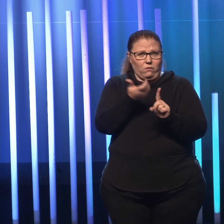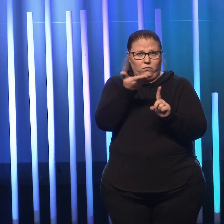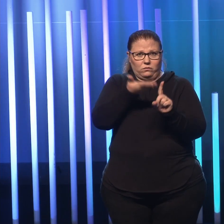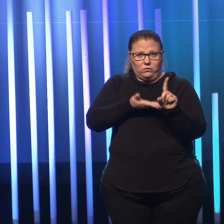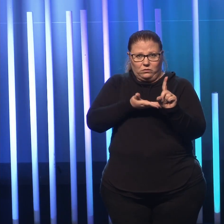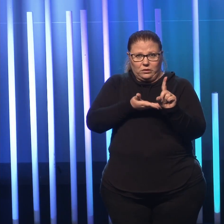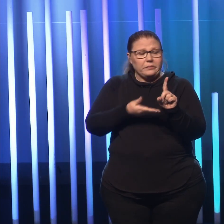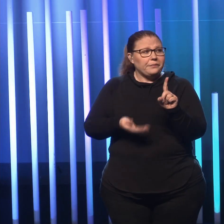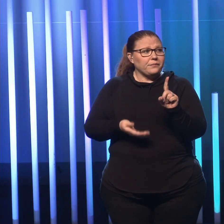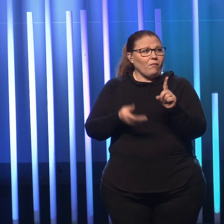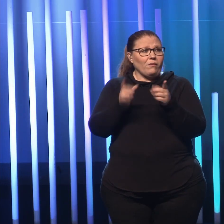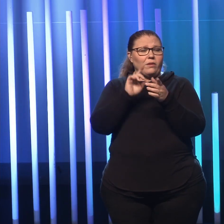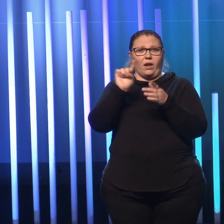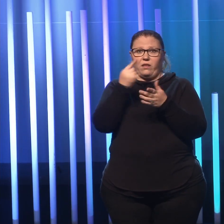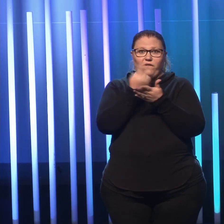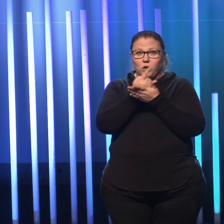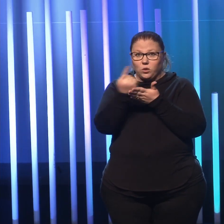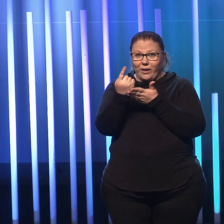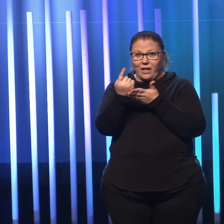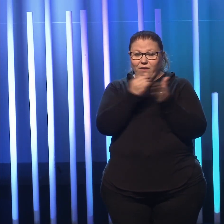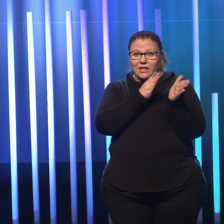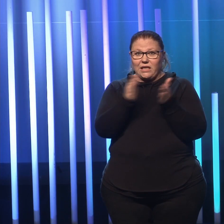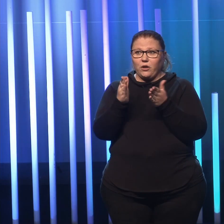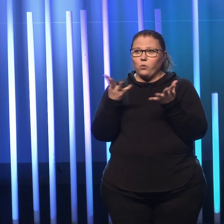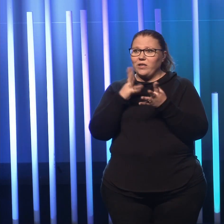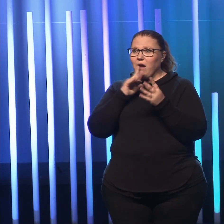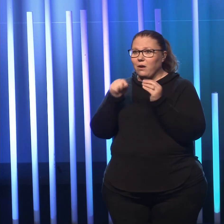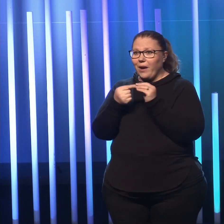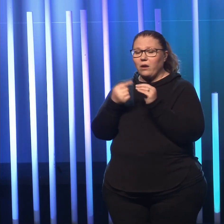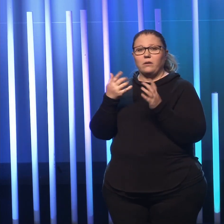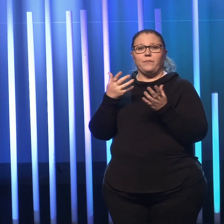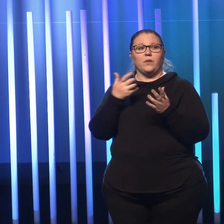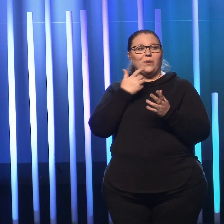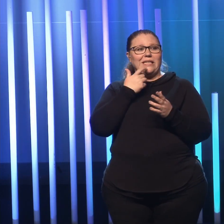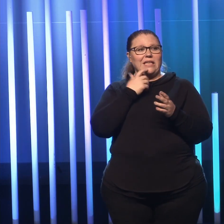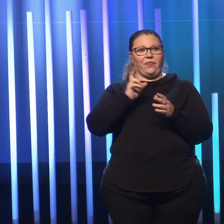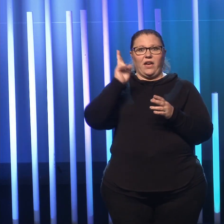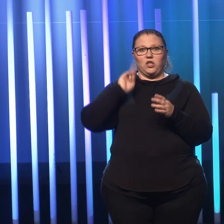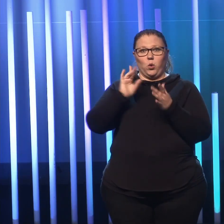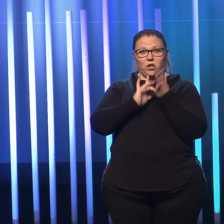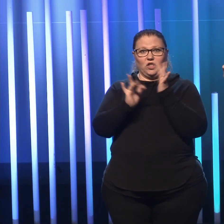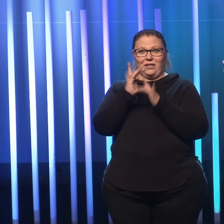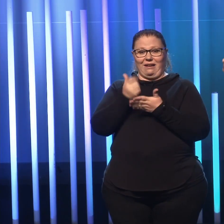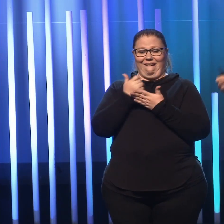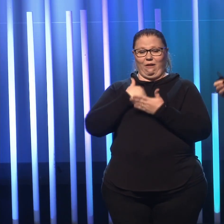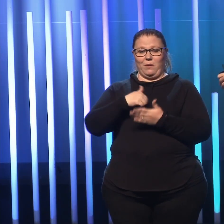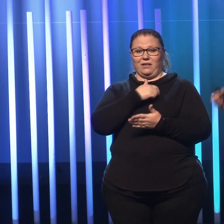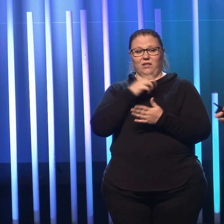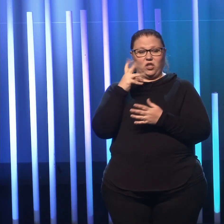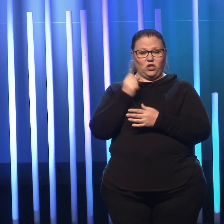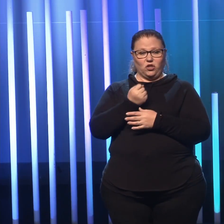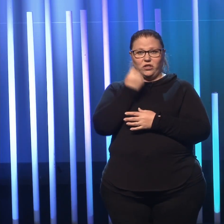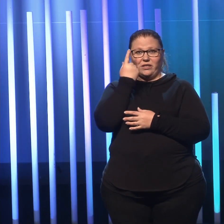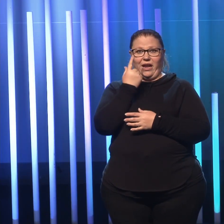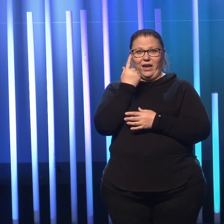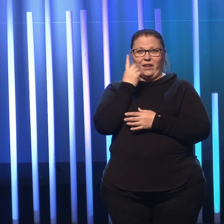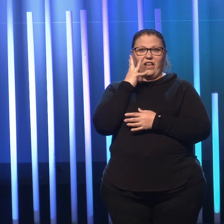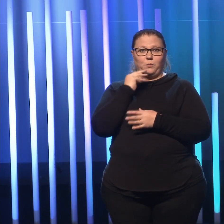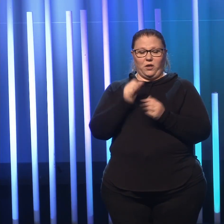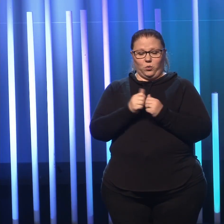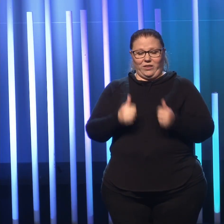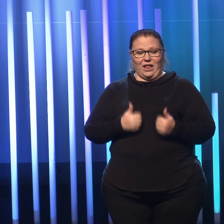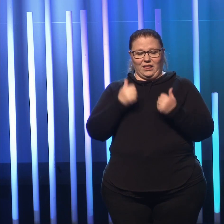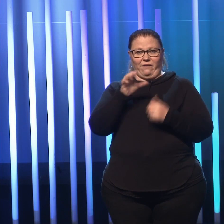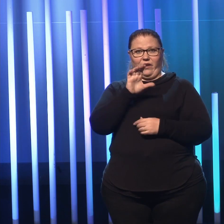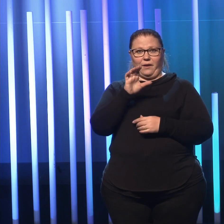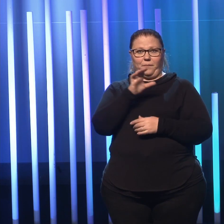And so in week 1 of this series, what did we talk about? We said, the historical Jesus can help us understand our experience with the living Christ, that there is a